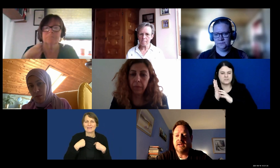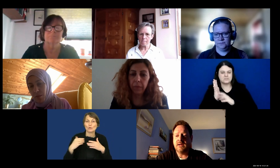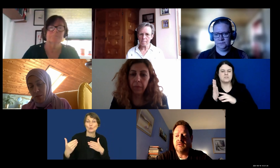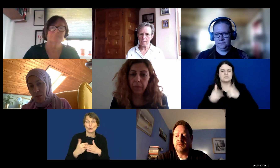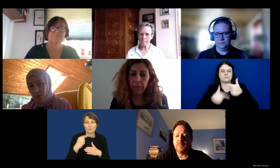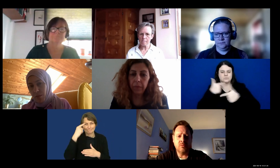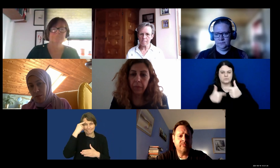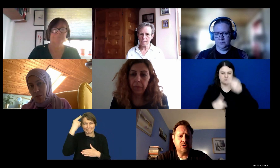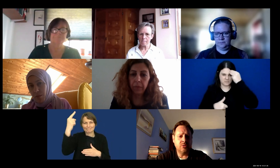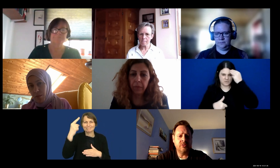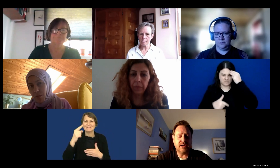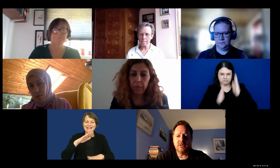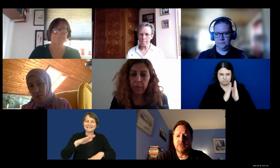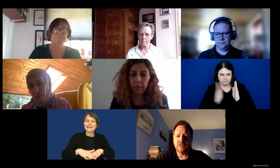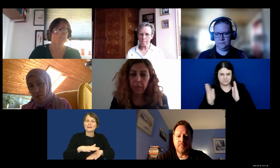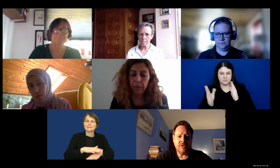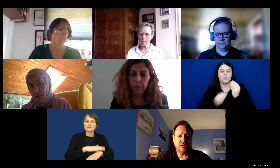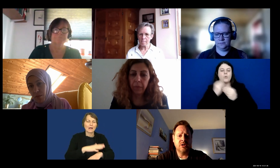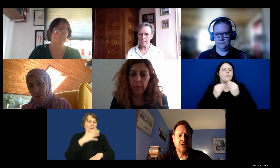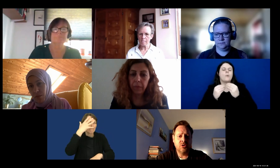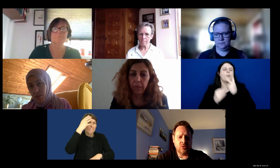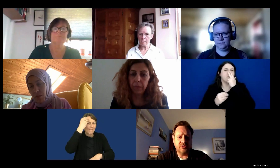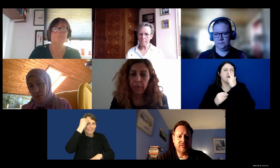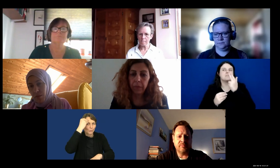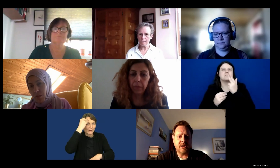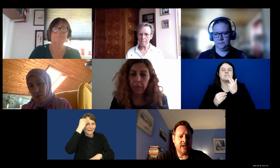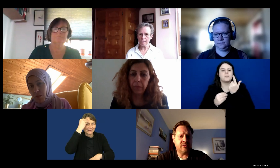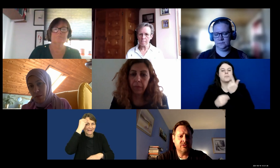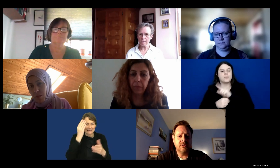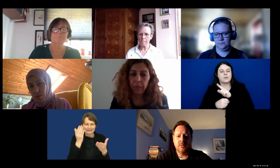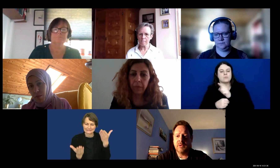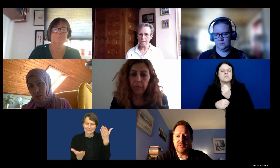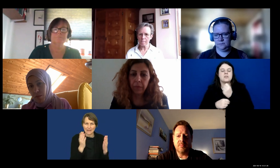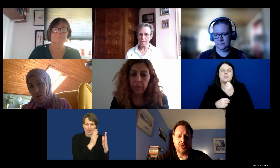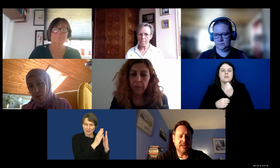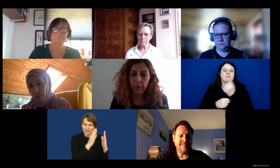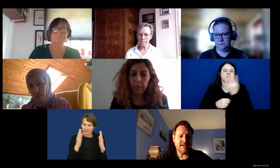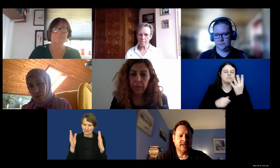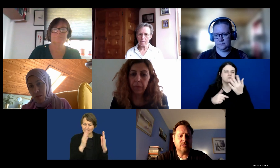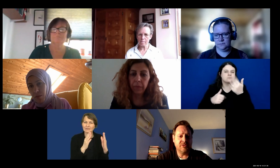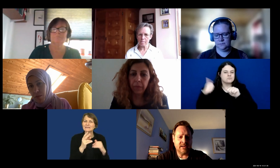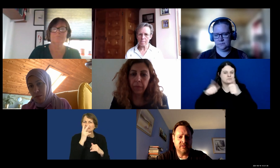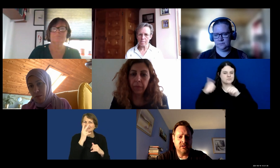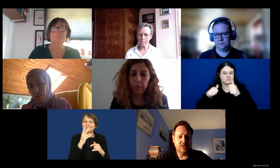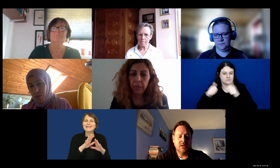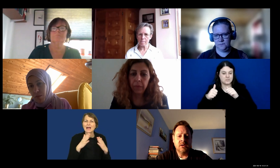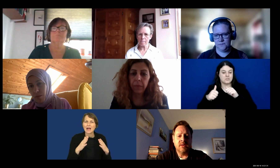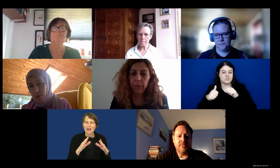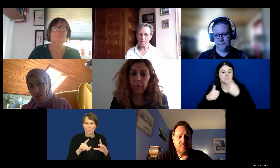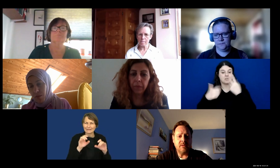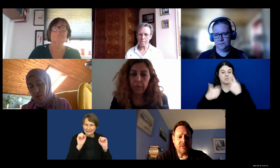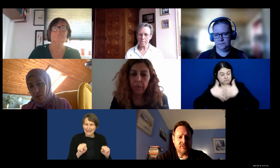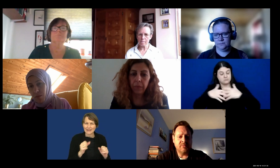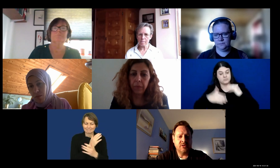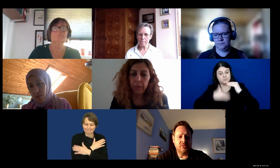which is peer-reviewed and looks to measure cognitive prowess within the bodily tactile modality. And